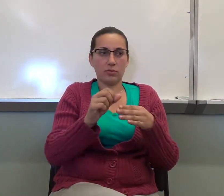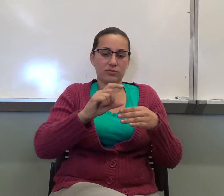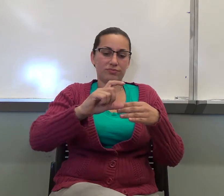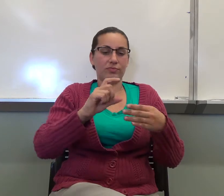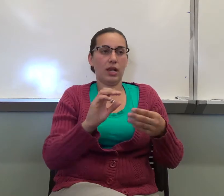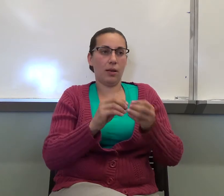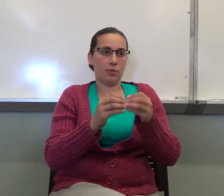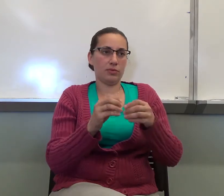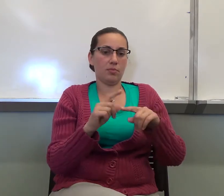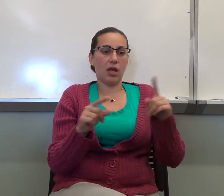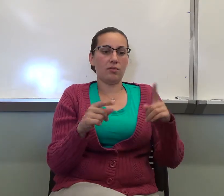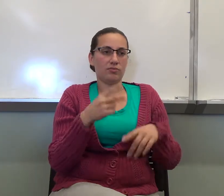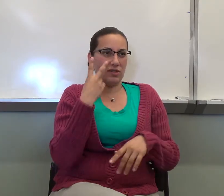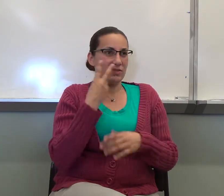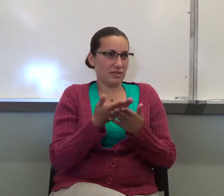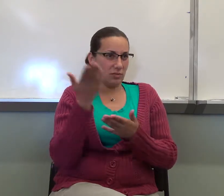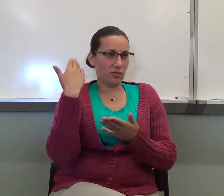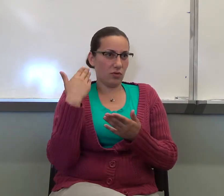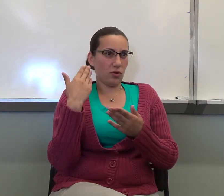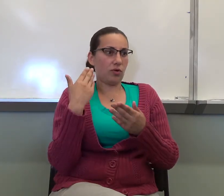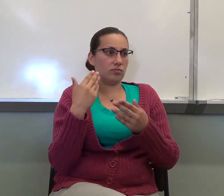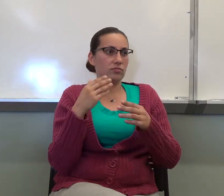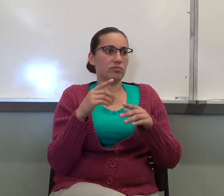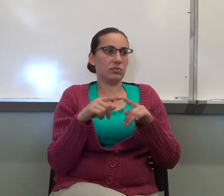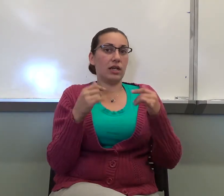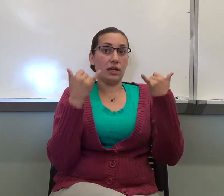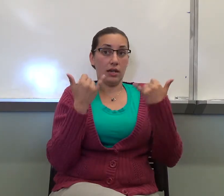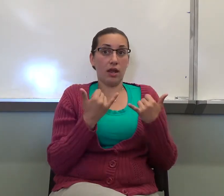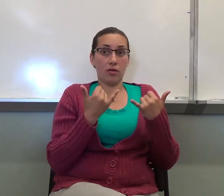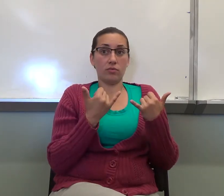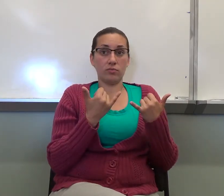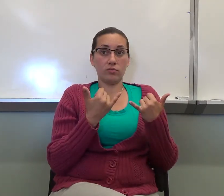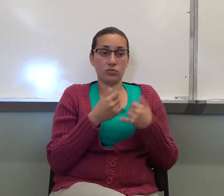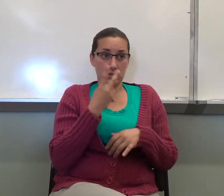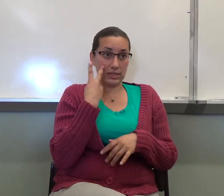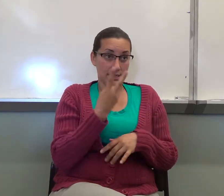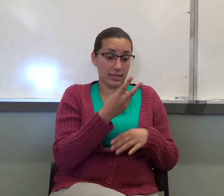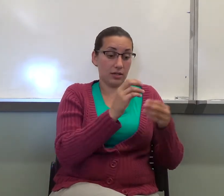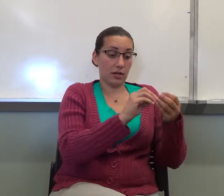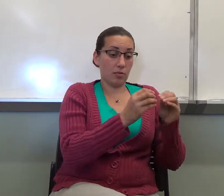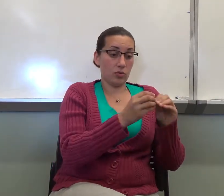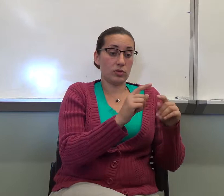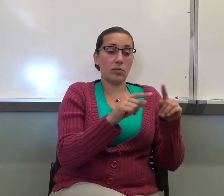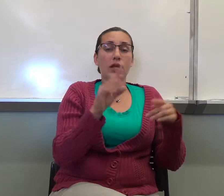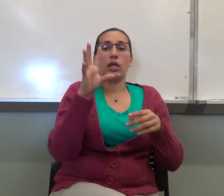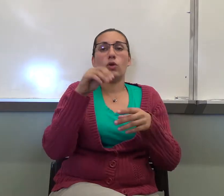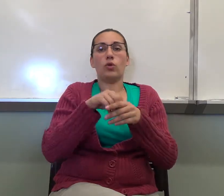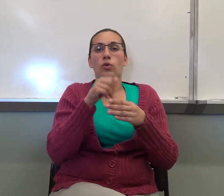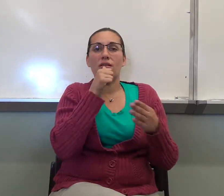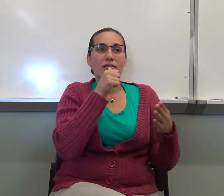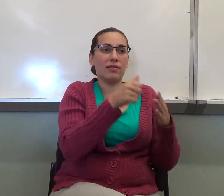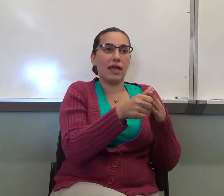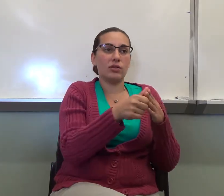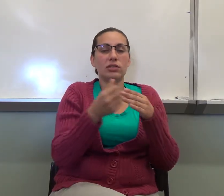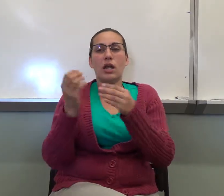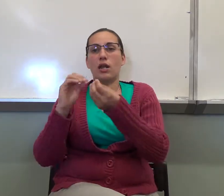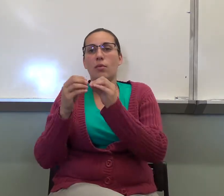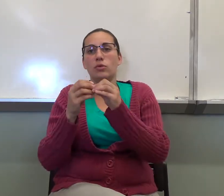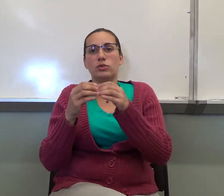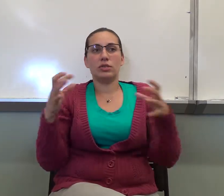but now we're going to look at it in terms of not only numbers, but letters and numbers combined. And that's what the difference